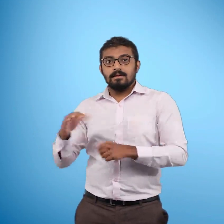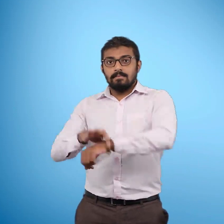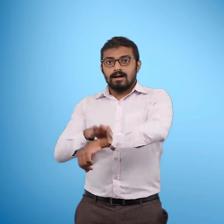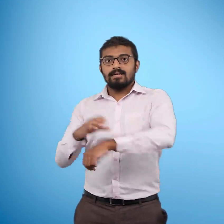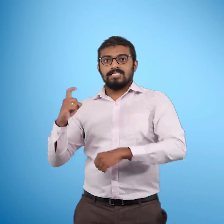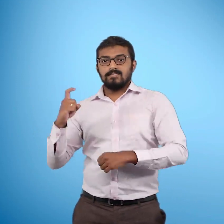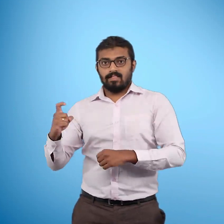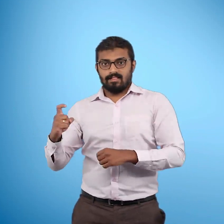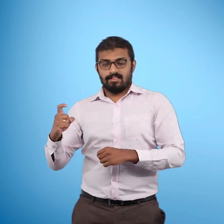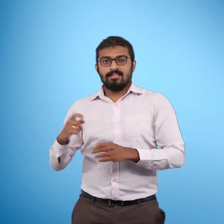7,